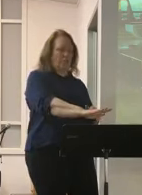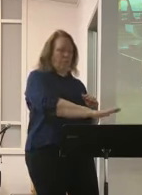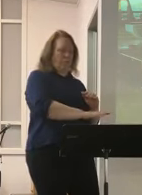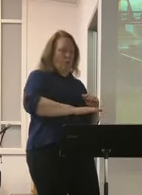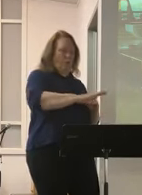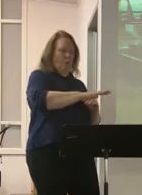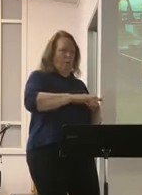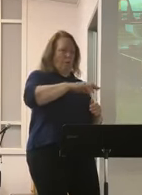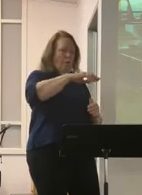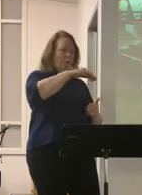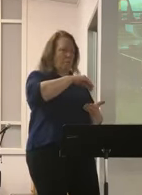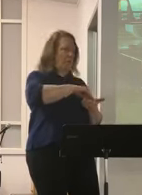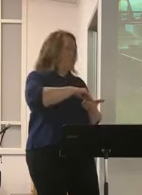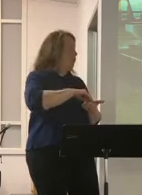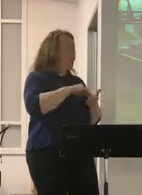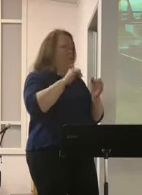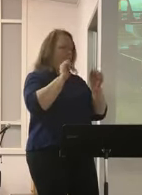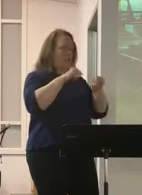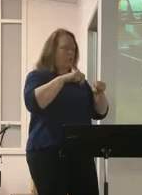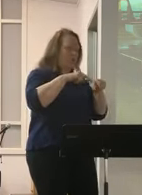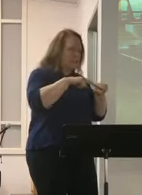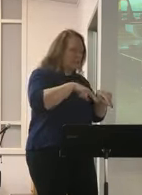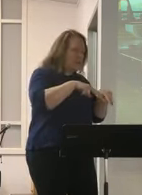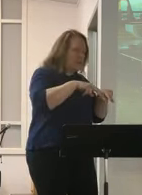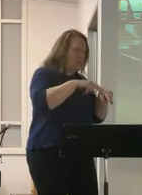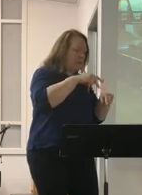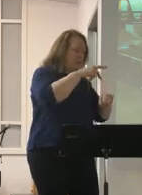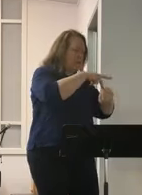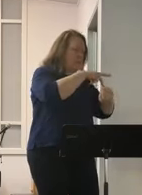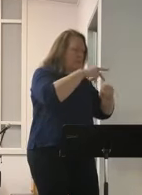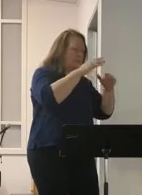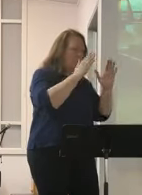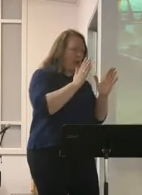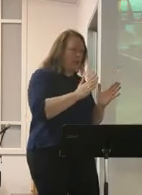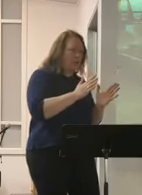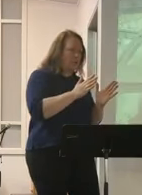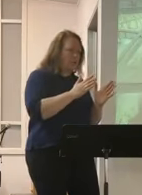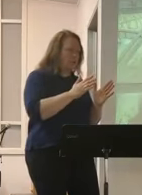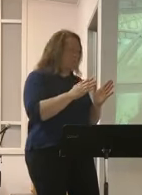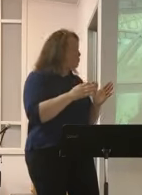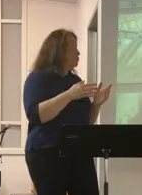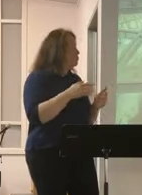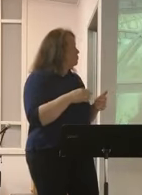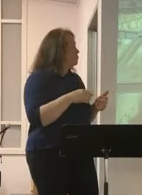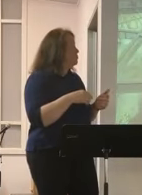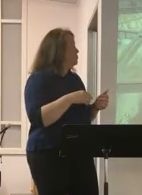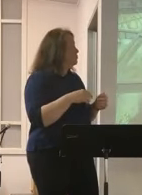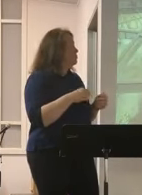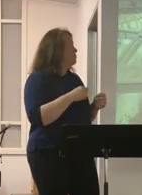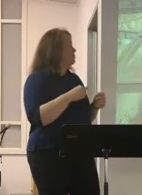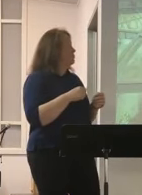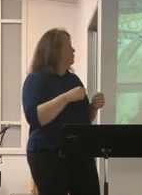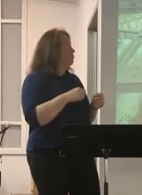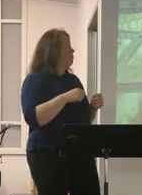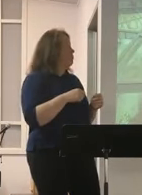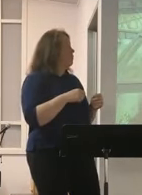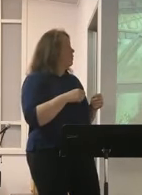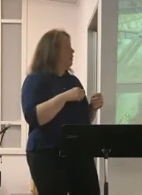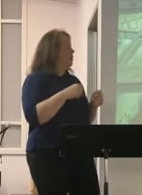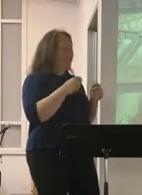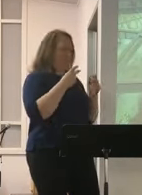it where you can look right inside of Peter's house. Kind of cool, huh? Yeah. And then this is where it's actually, you